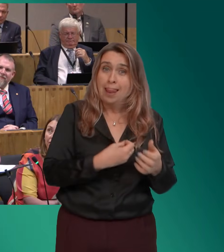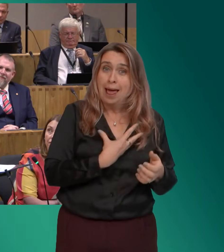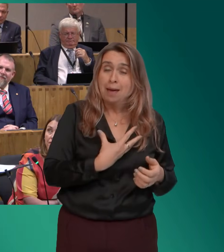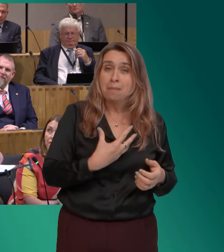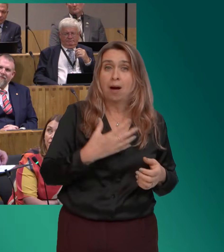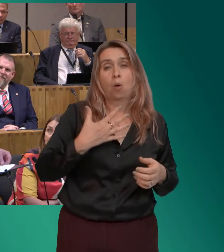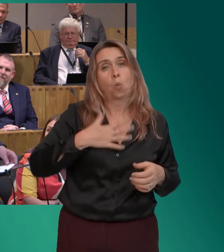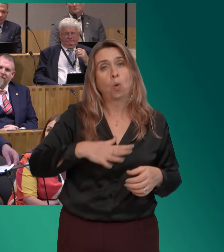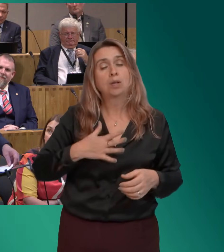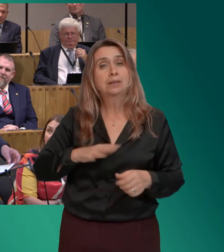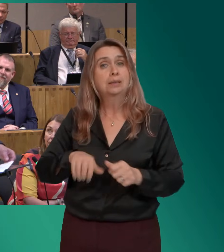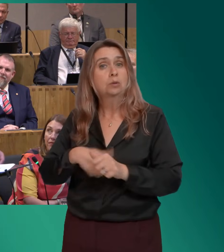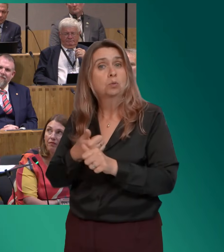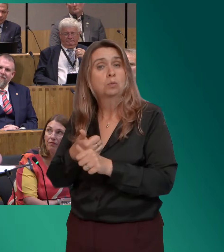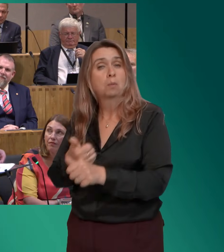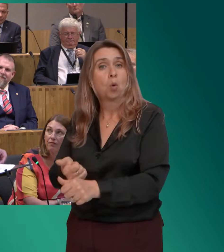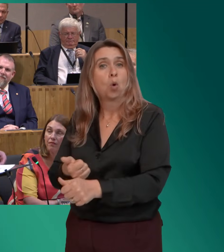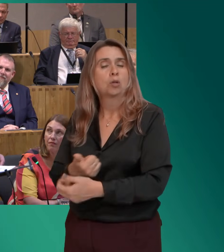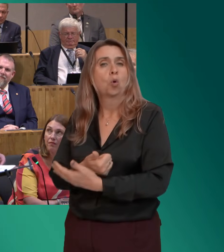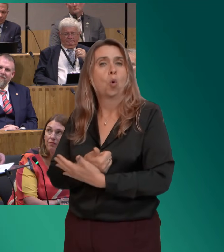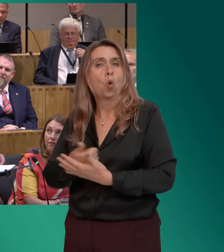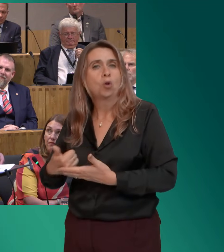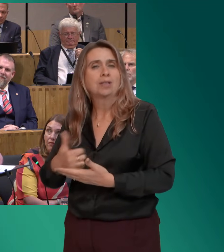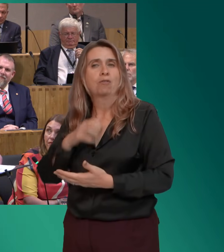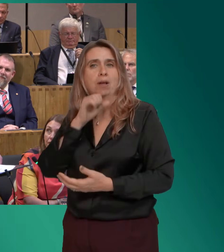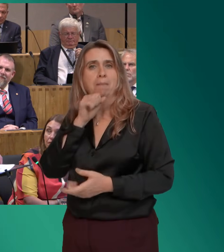the ordinary working man and woman.